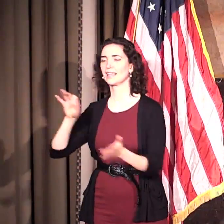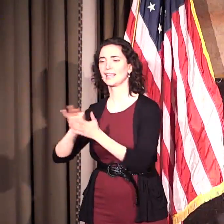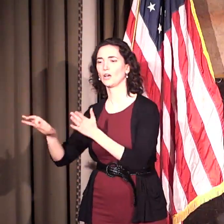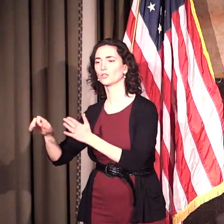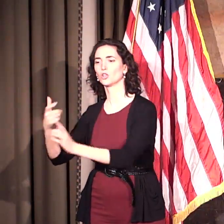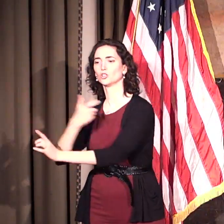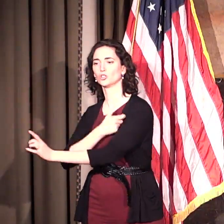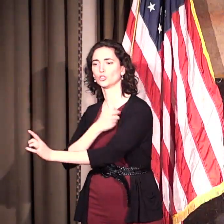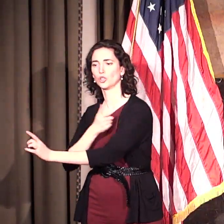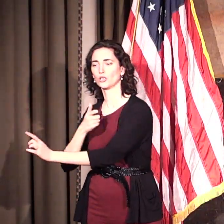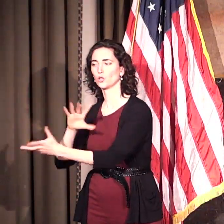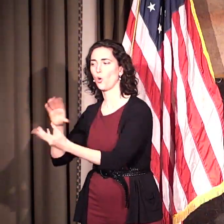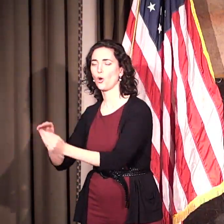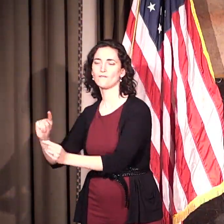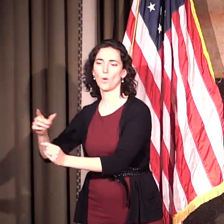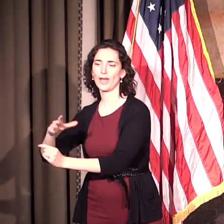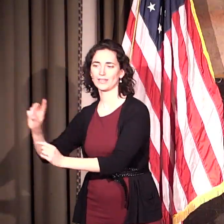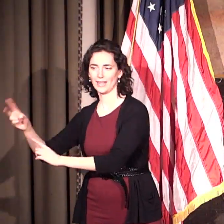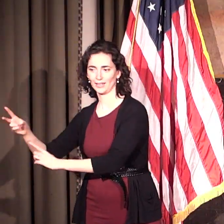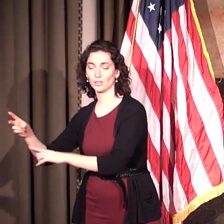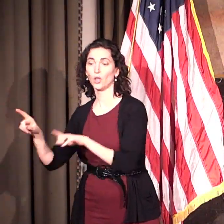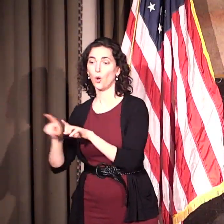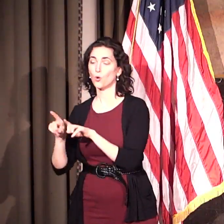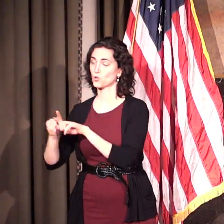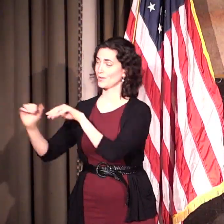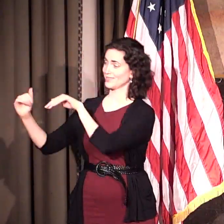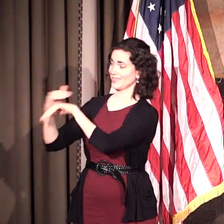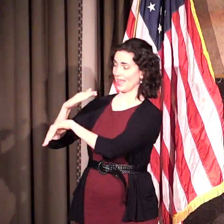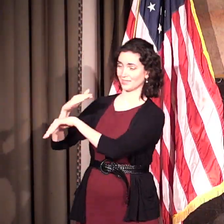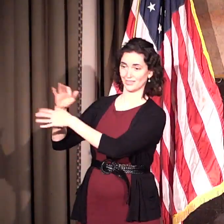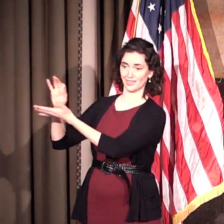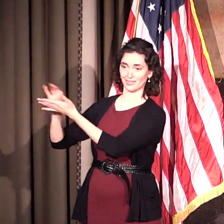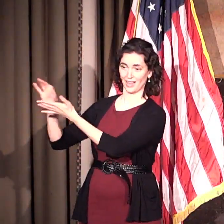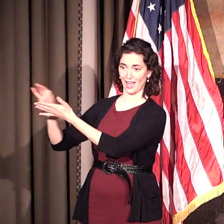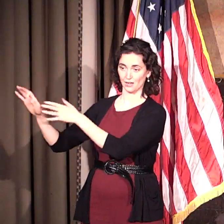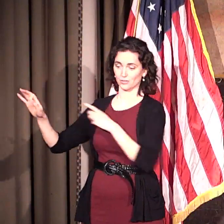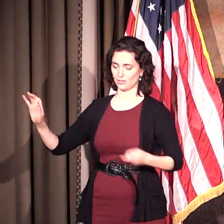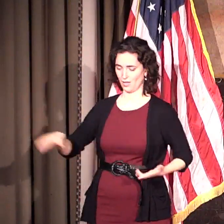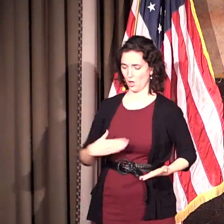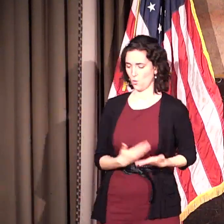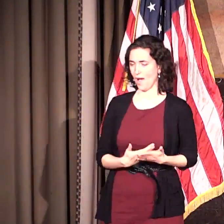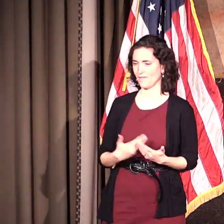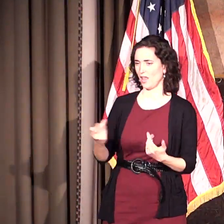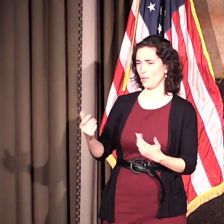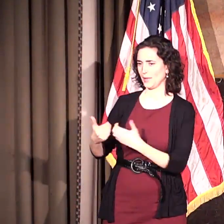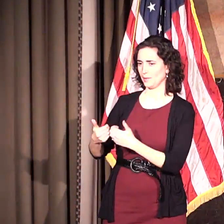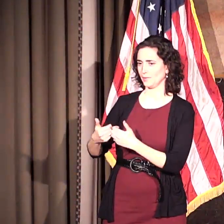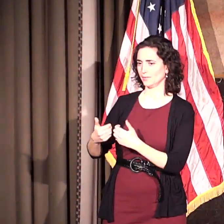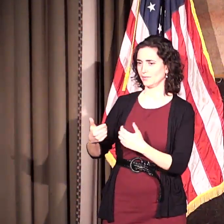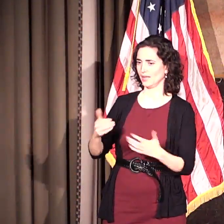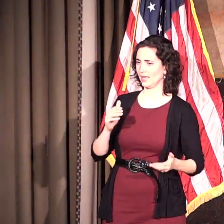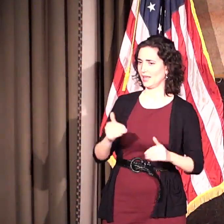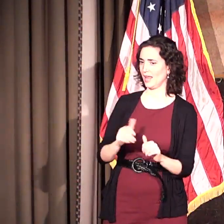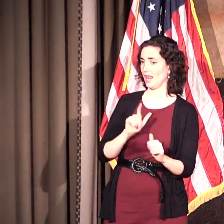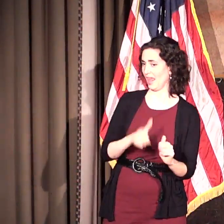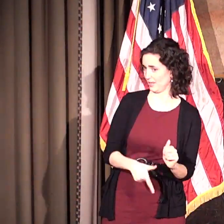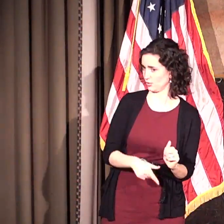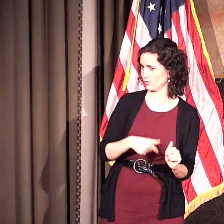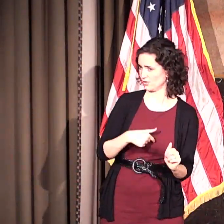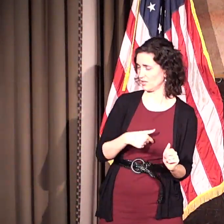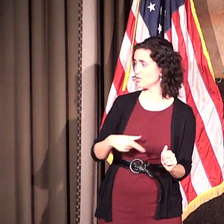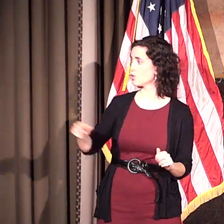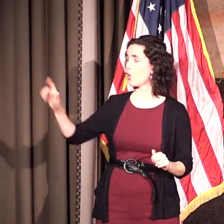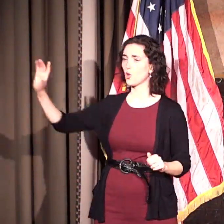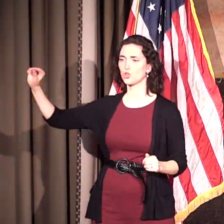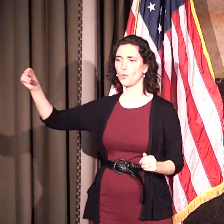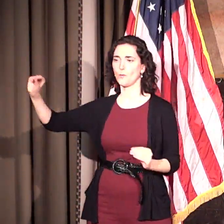have a few-day lag from when that tracker gets updated. So folks will notice there's a little bit of a discrepancy between the numbers we've shared here and what's on that